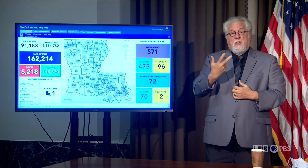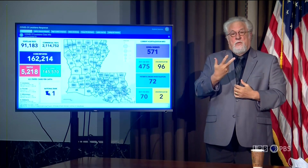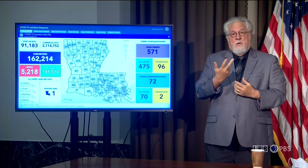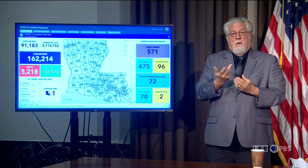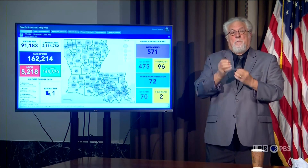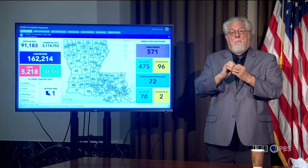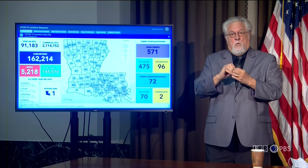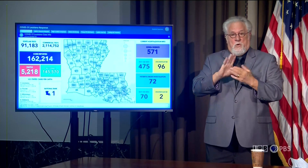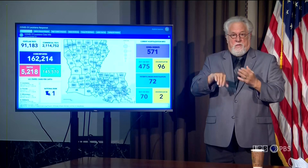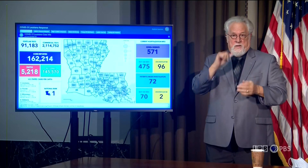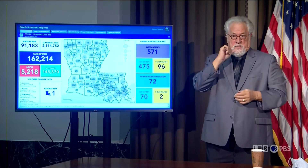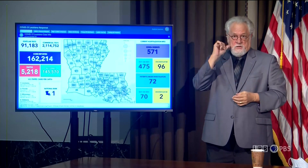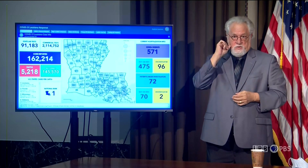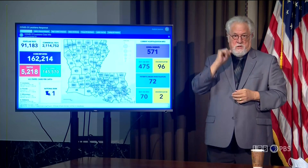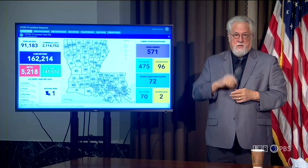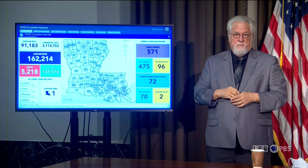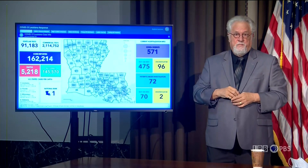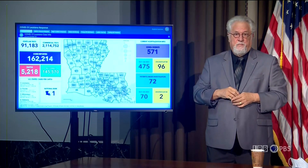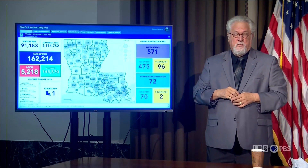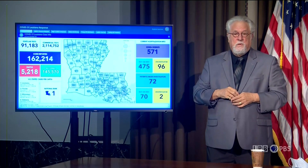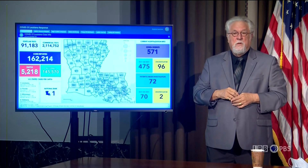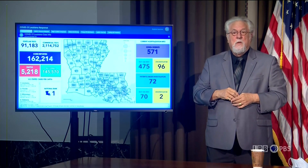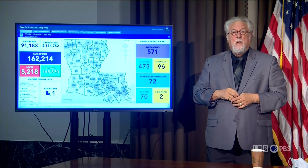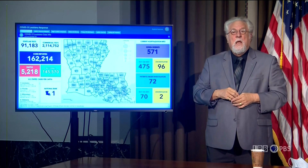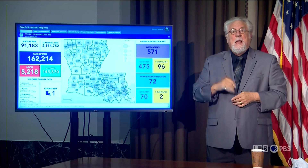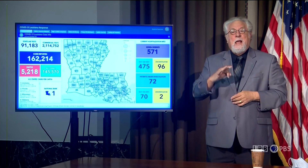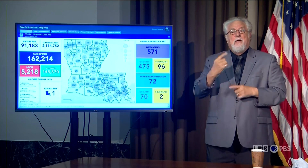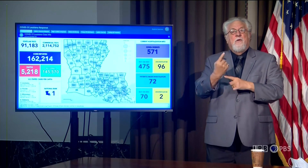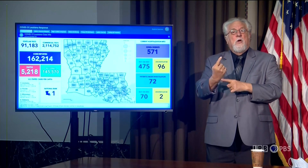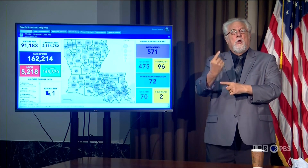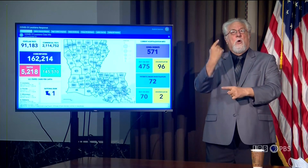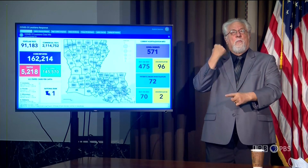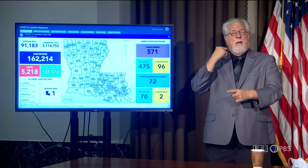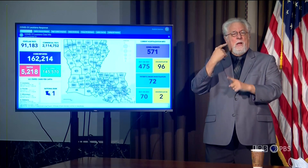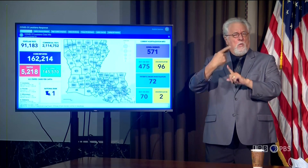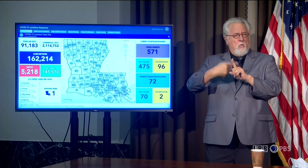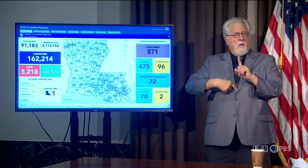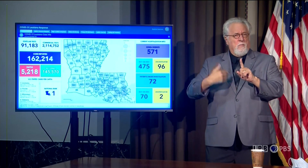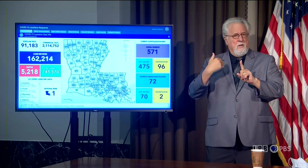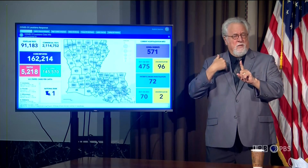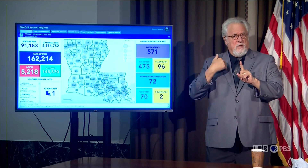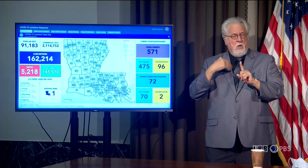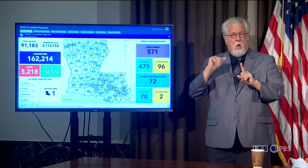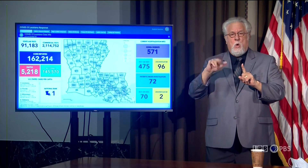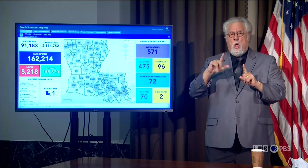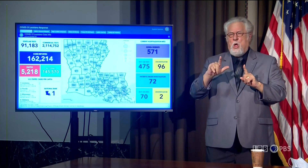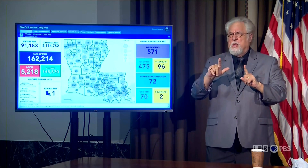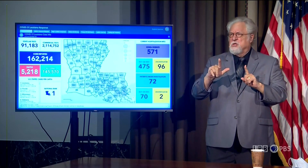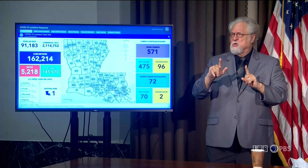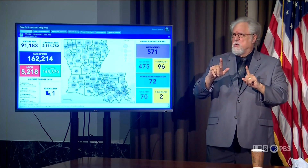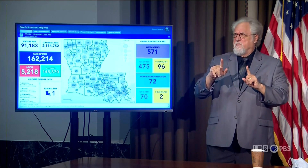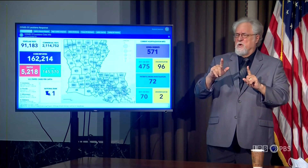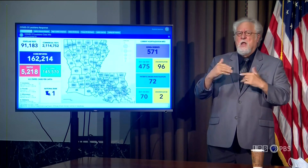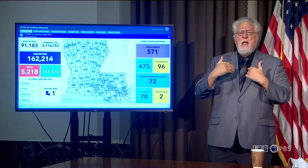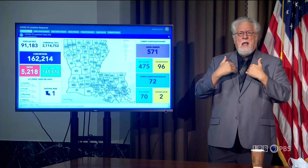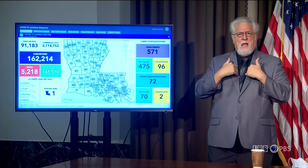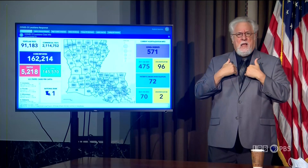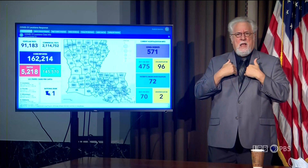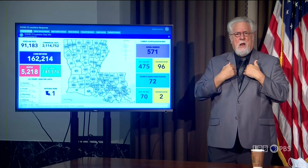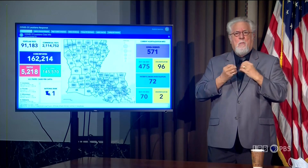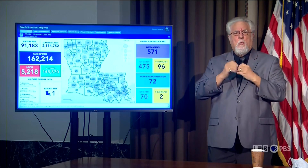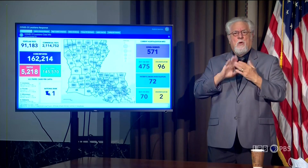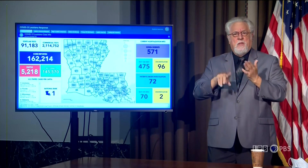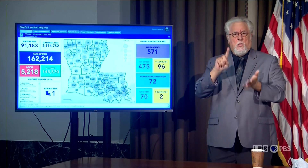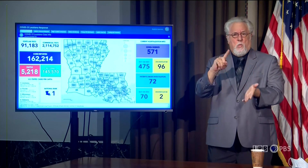more than yesterday. If you go back to just over a month ago, August 21st, I think it was, we had more